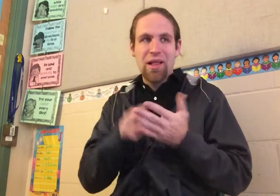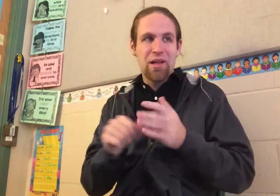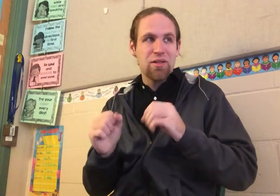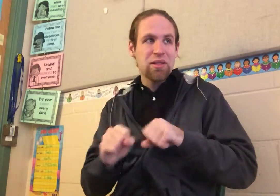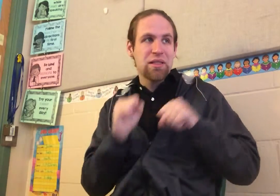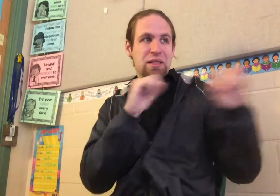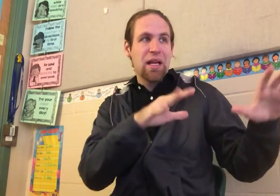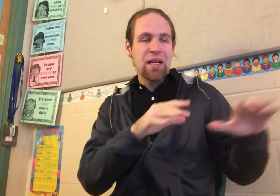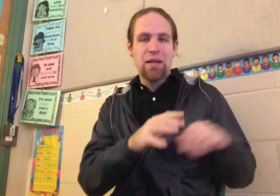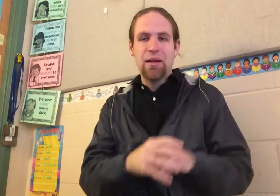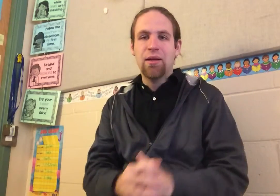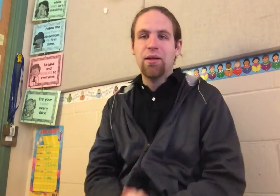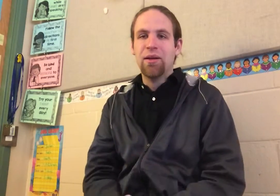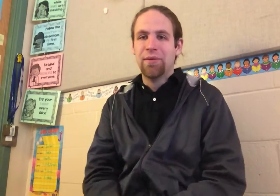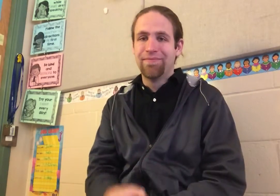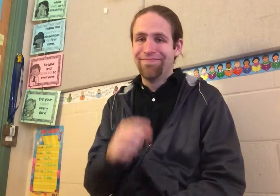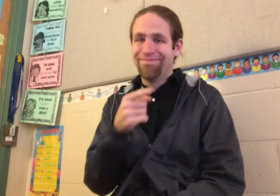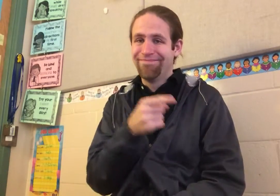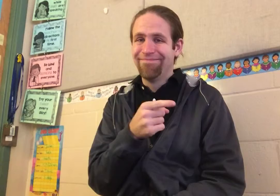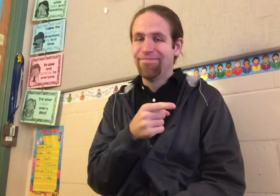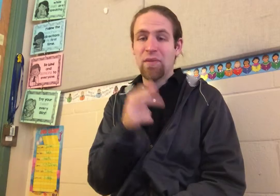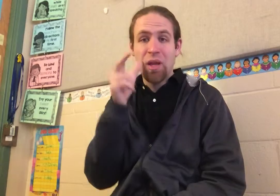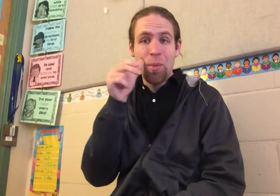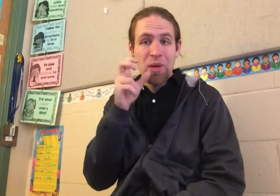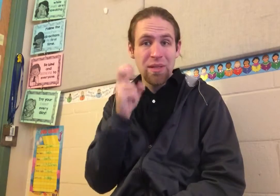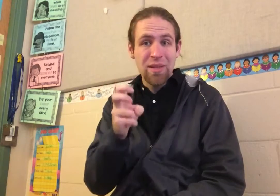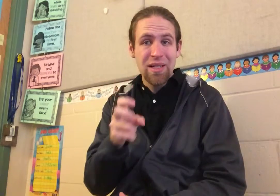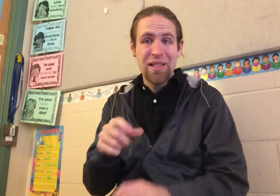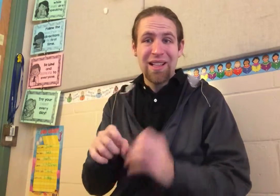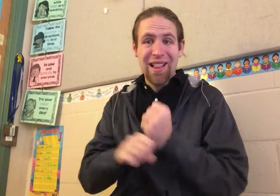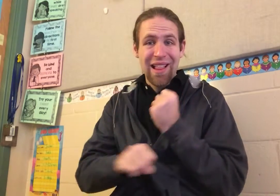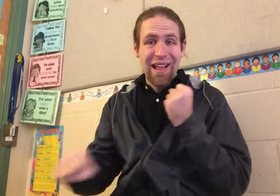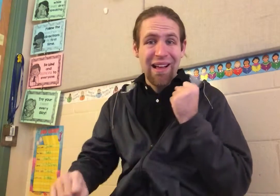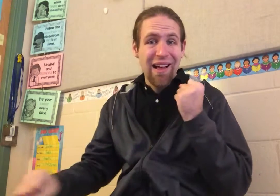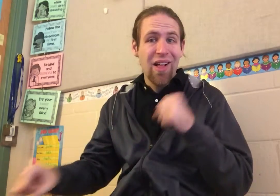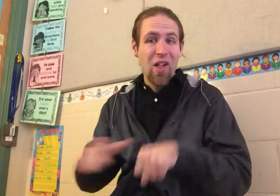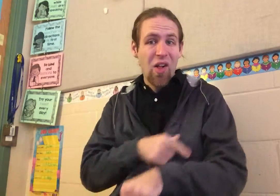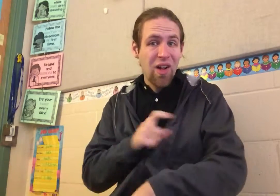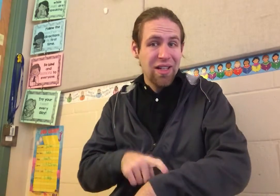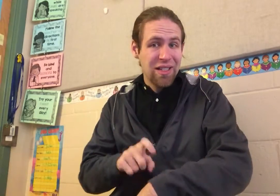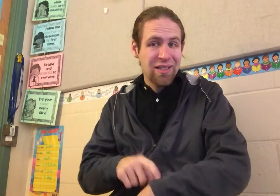Unfortunately, the Pony Express did not last very long.